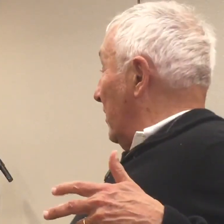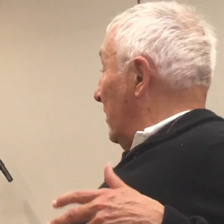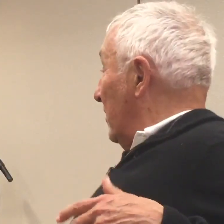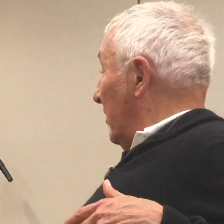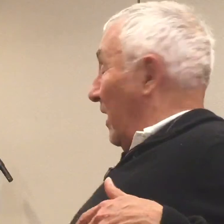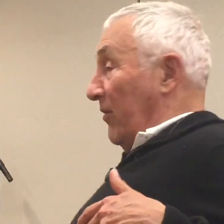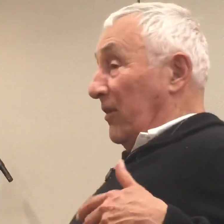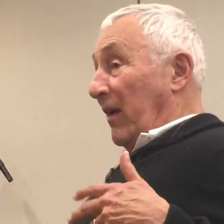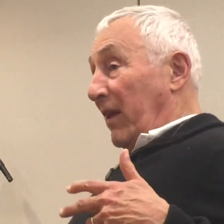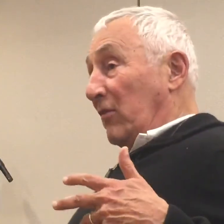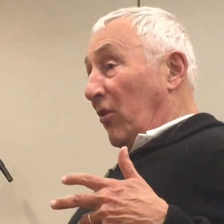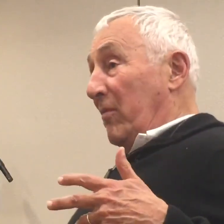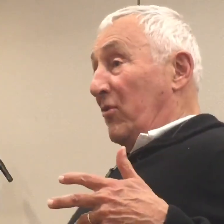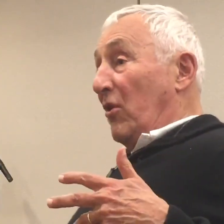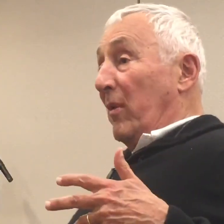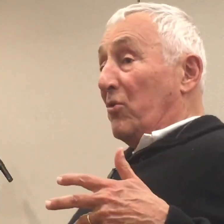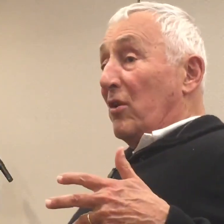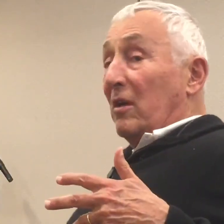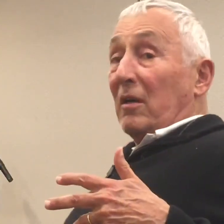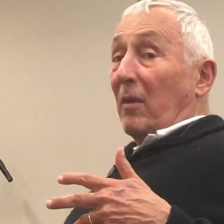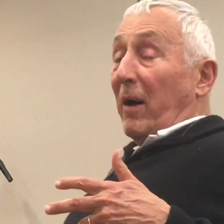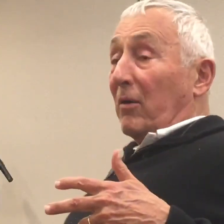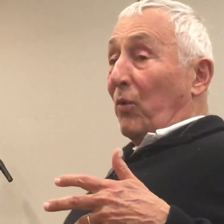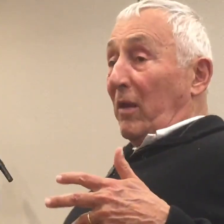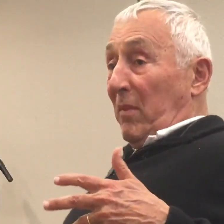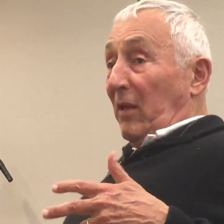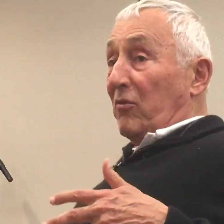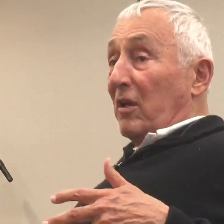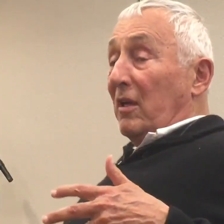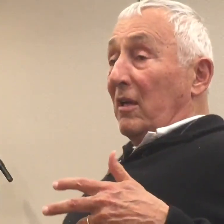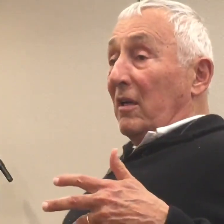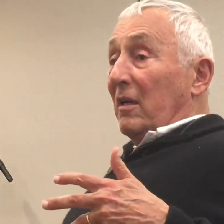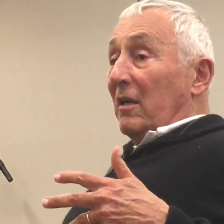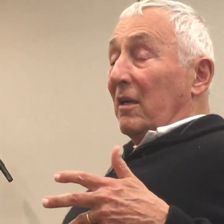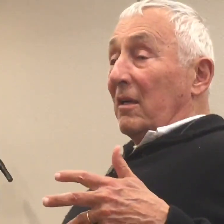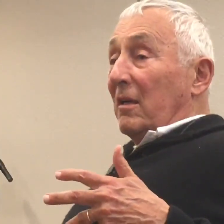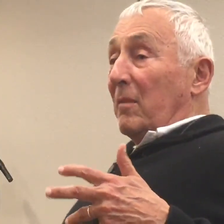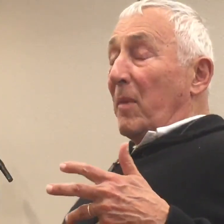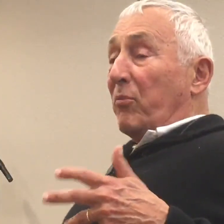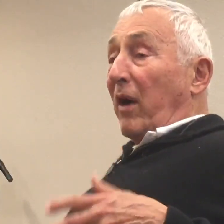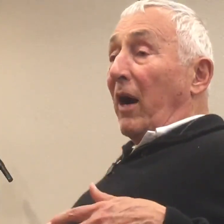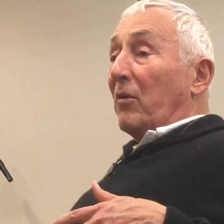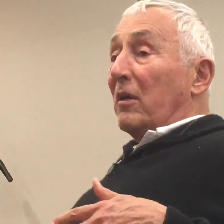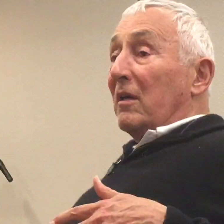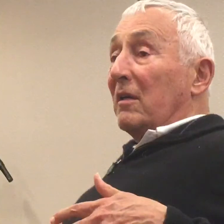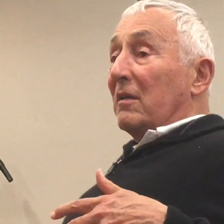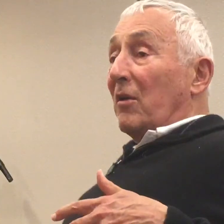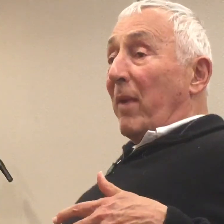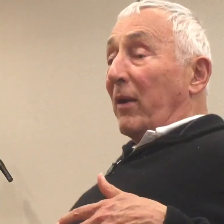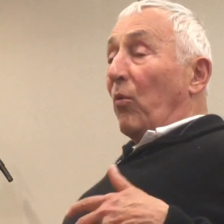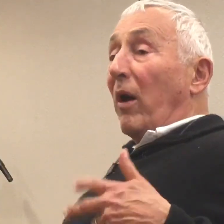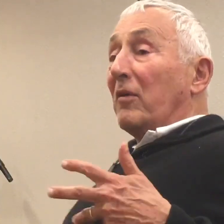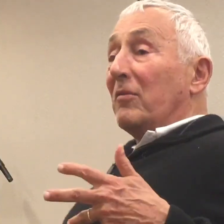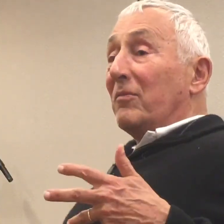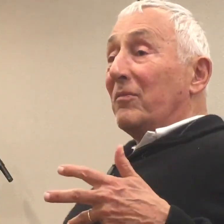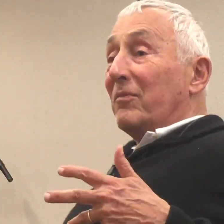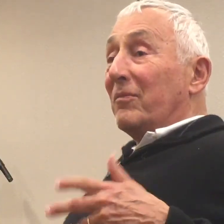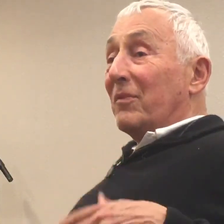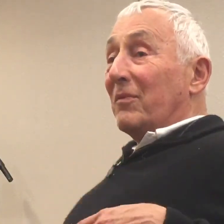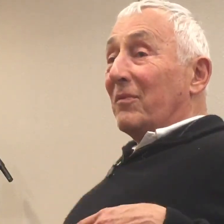way together, and they taught me so much about what it means to be proud no matter